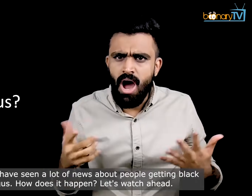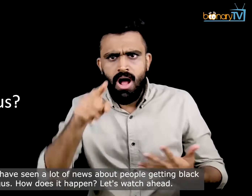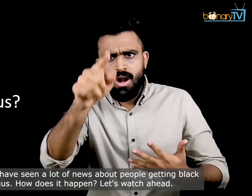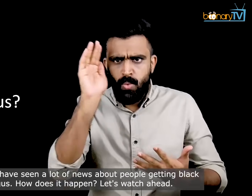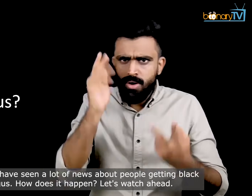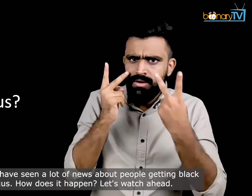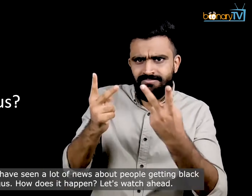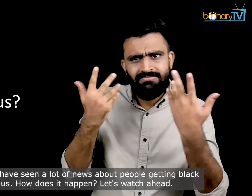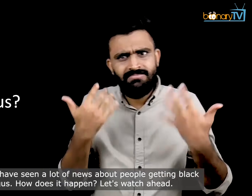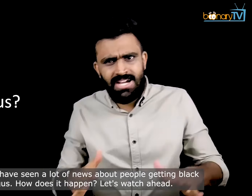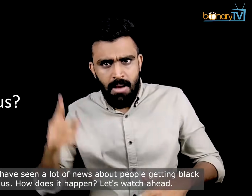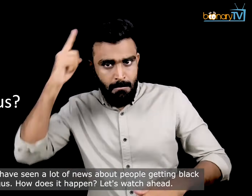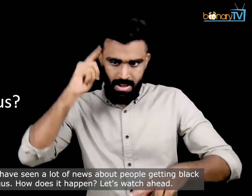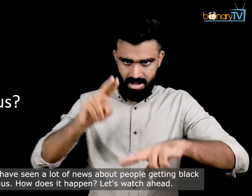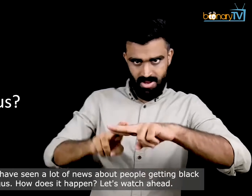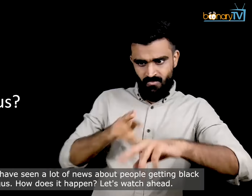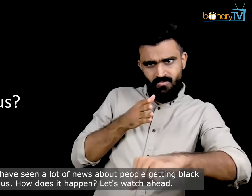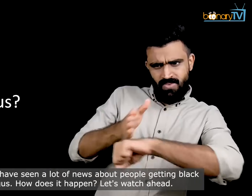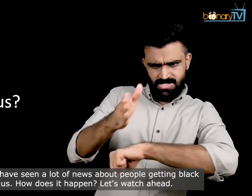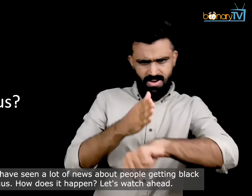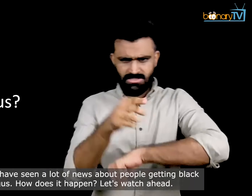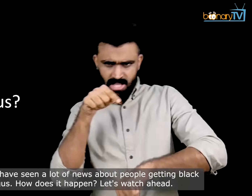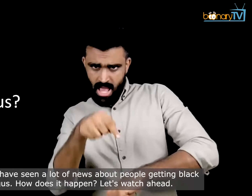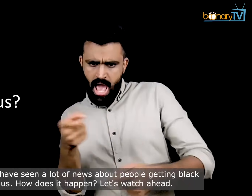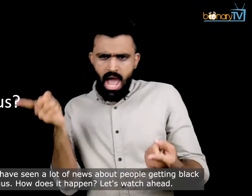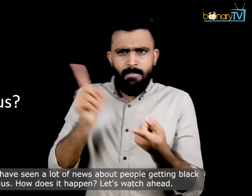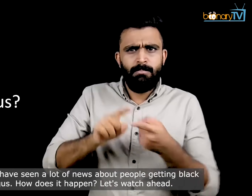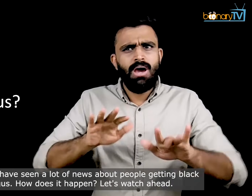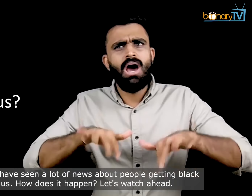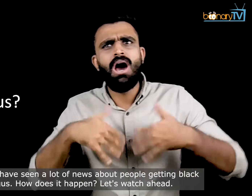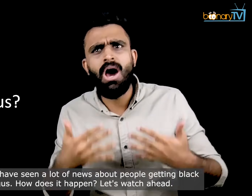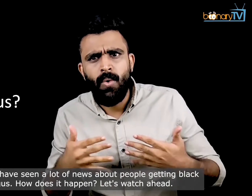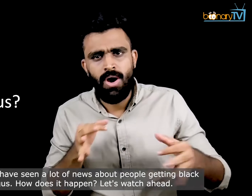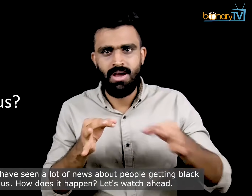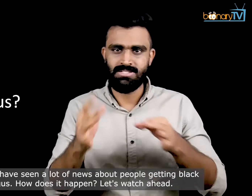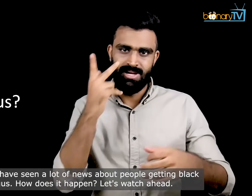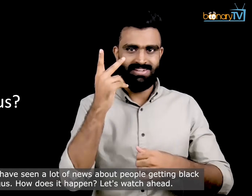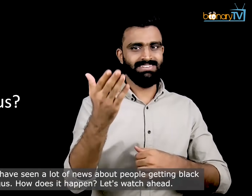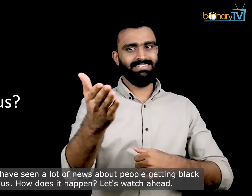You might have seen a lot of news about people getting black fungus. How does it happen? Let's watch ahead.